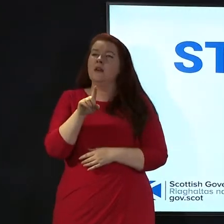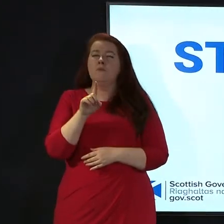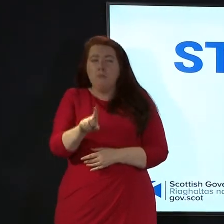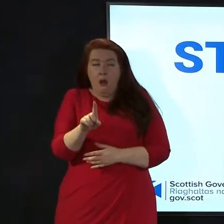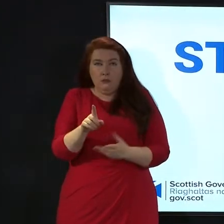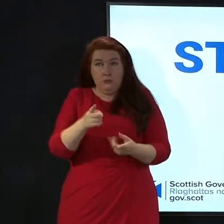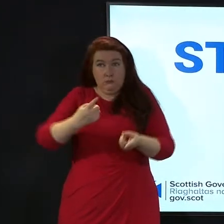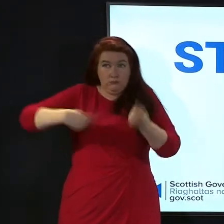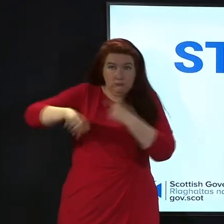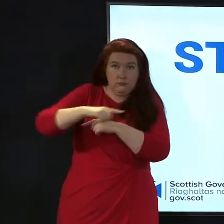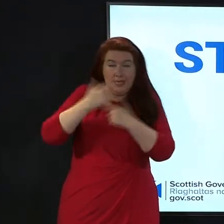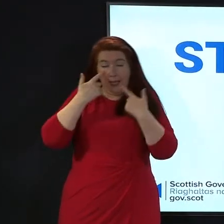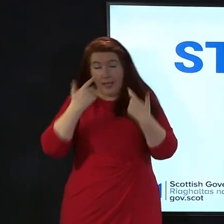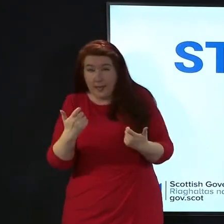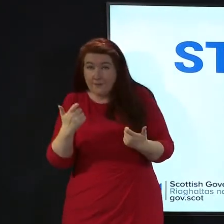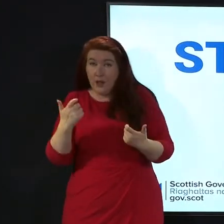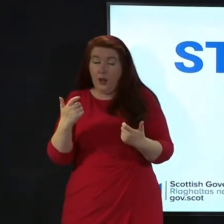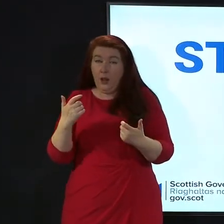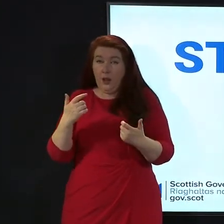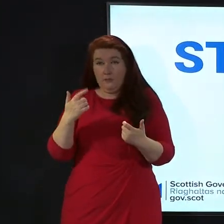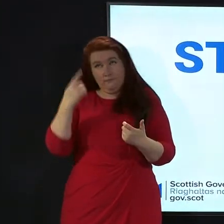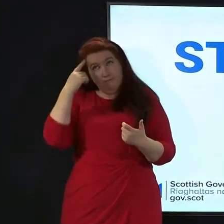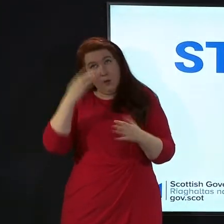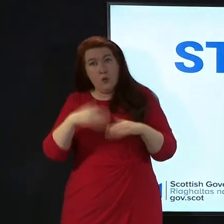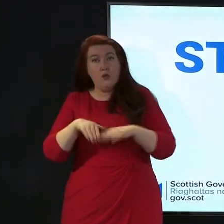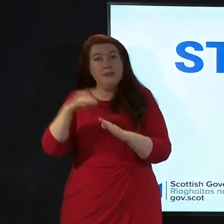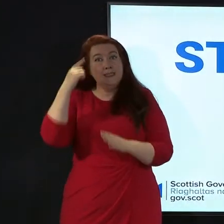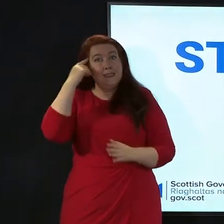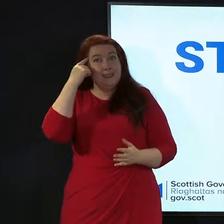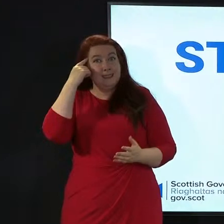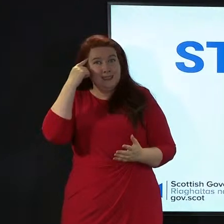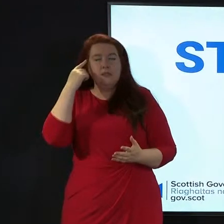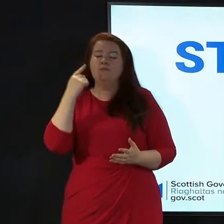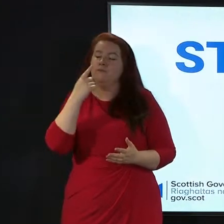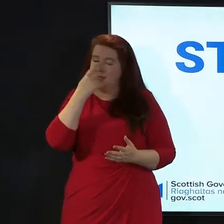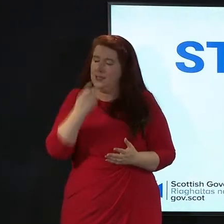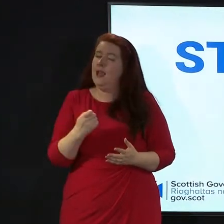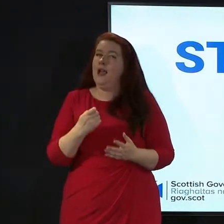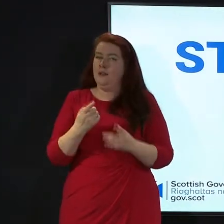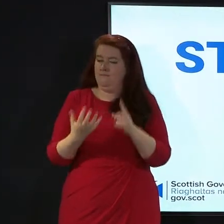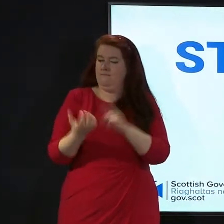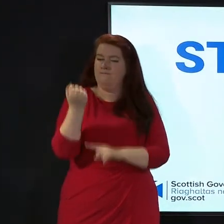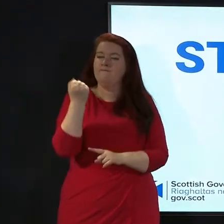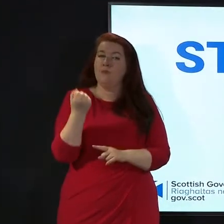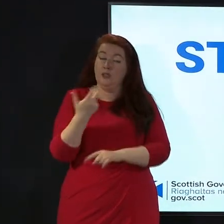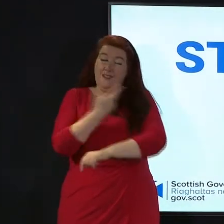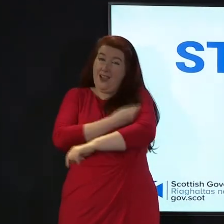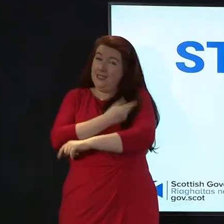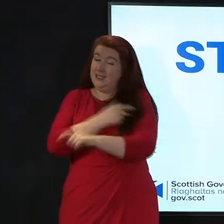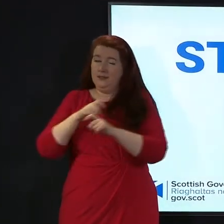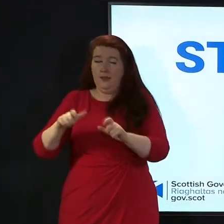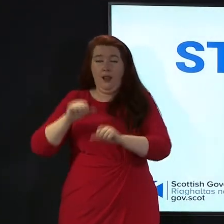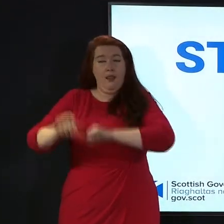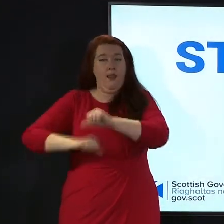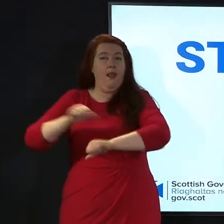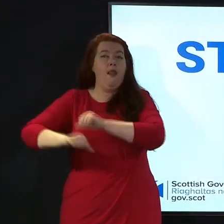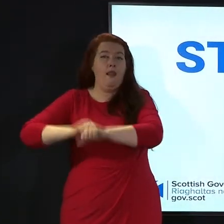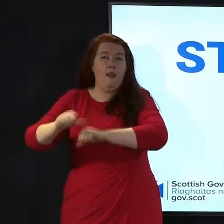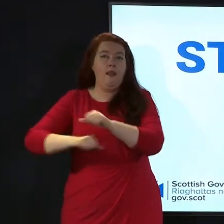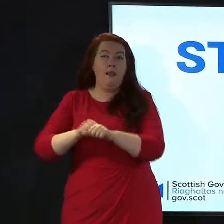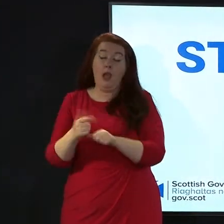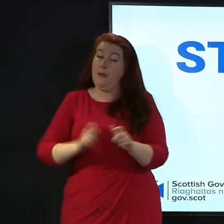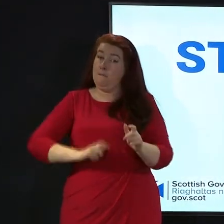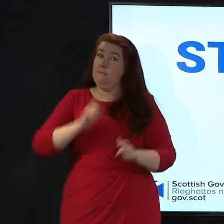exercise caution and common sense, we can make a difference while the vaccine gets ahead. And I remain as confident, possibly even